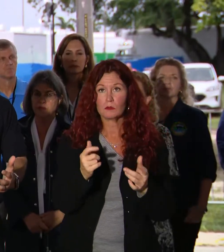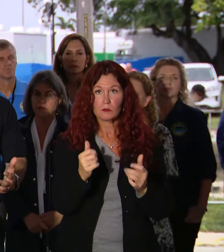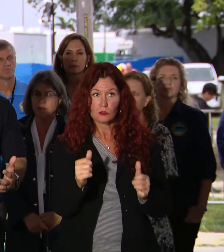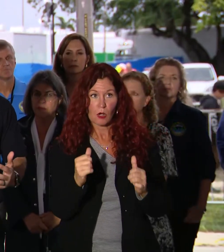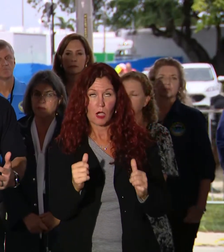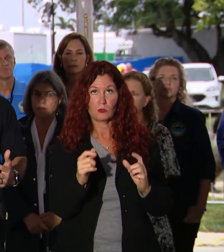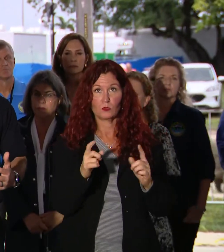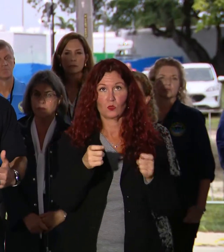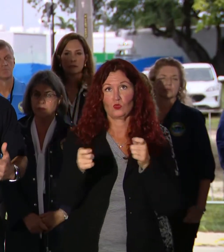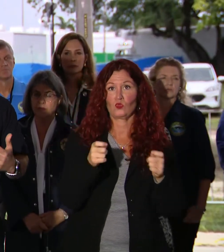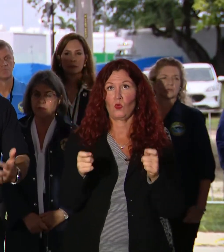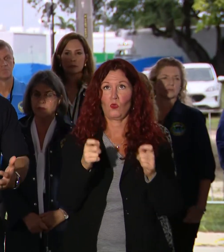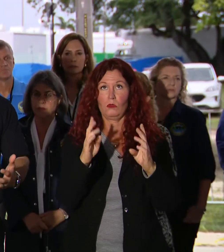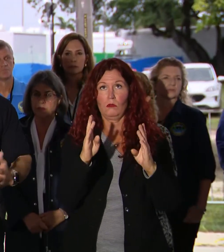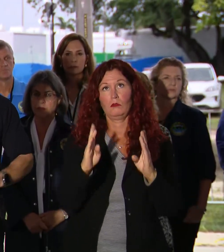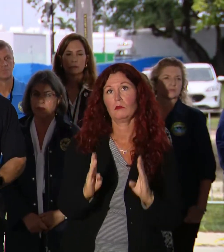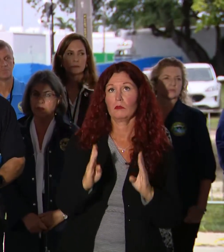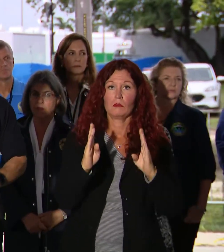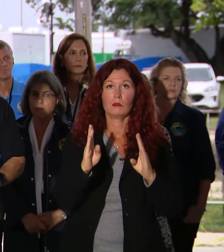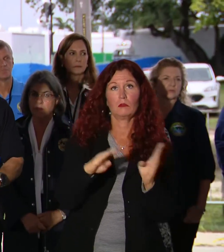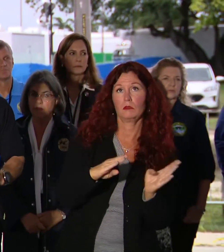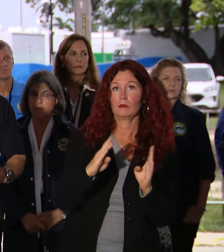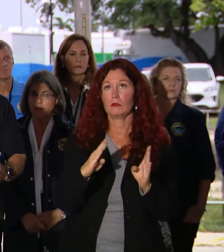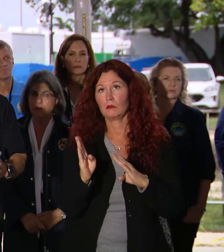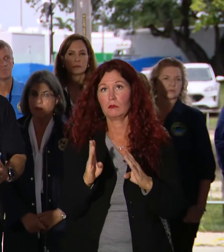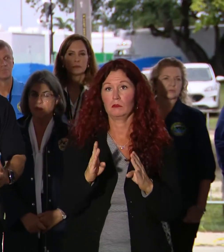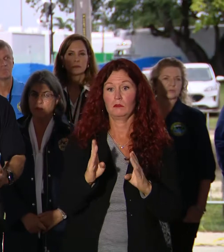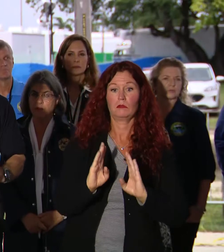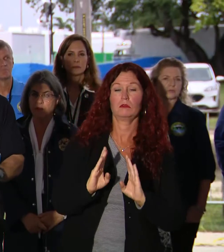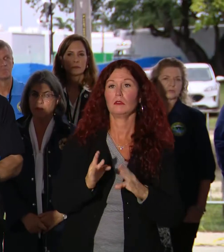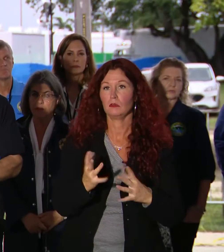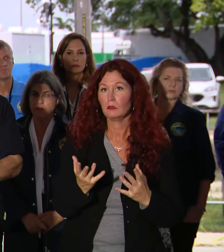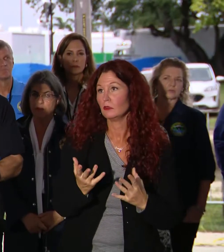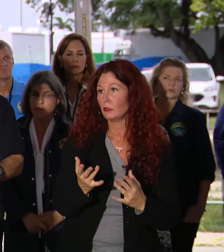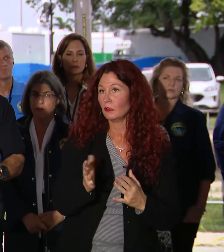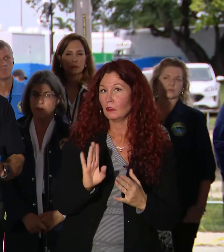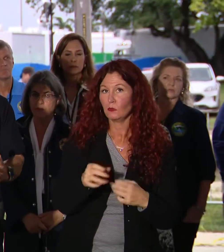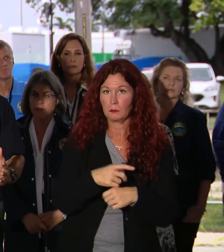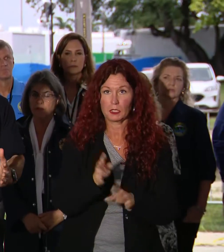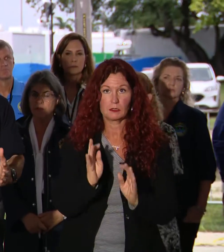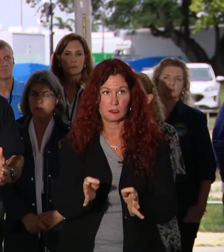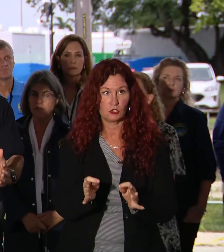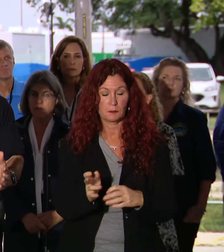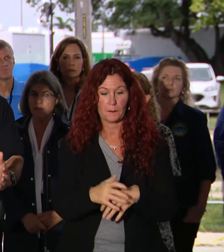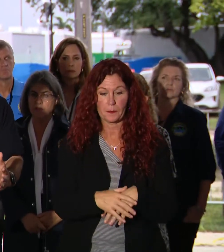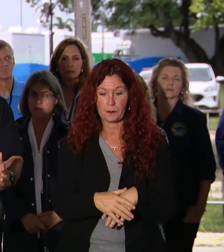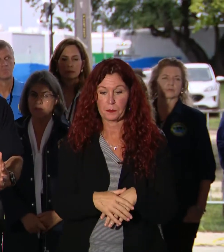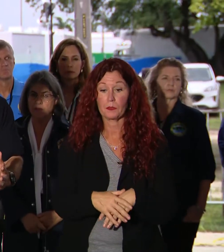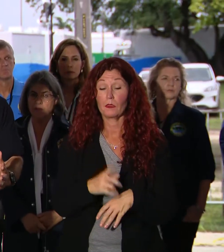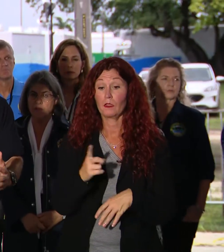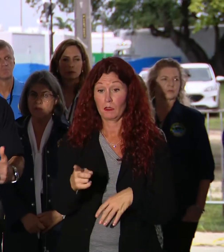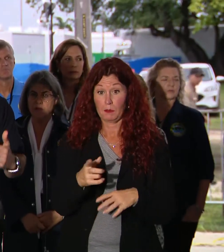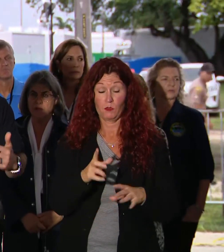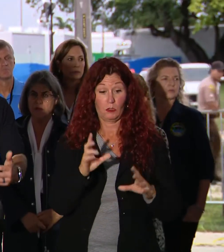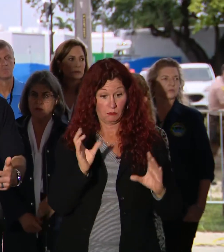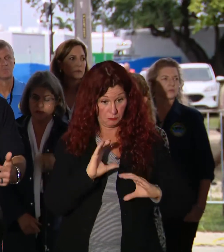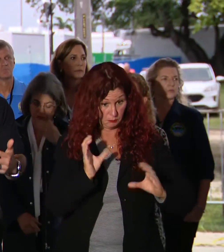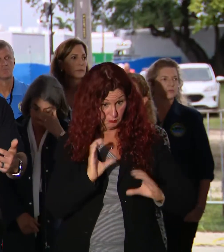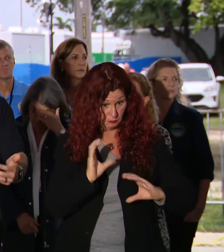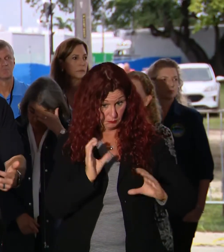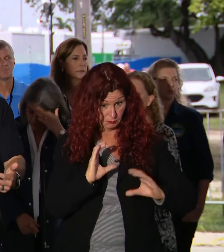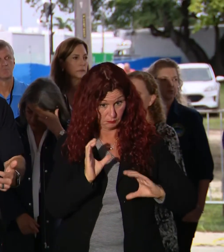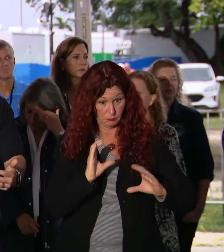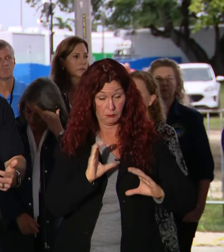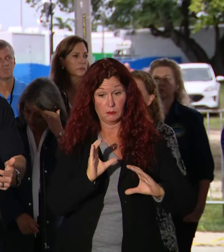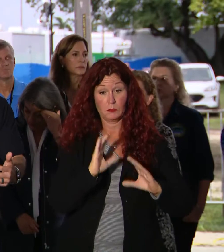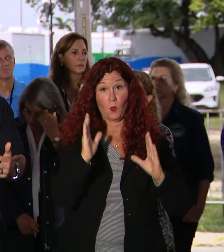where it would go and the manner in which it's performed. There initially will be a slowdown in the operation of rescue